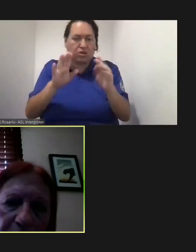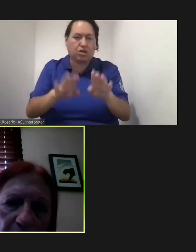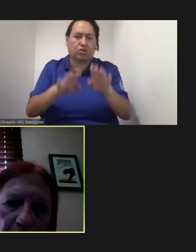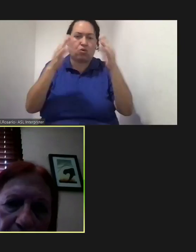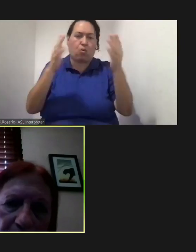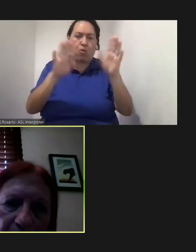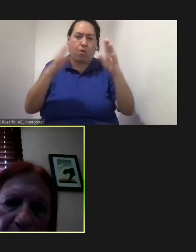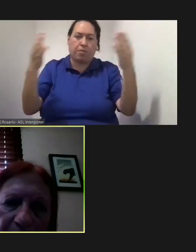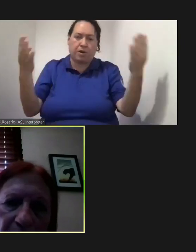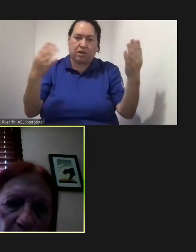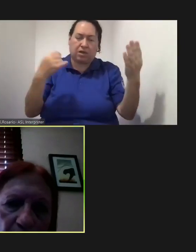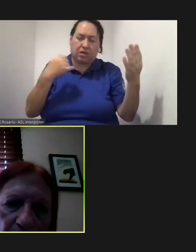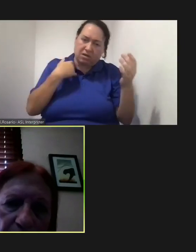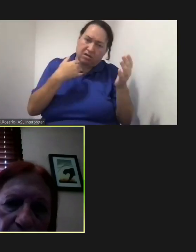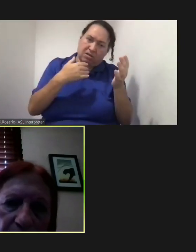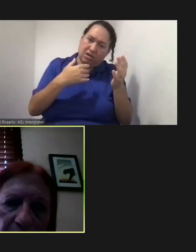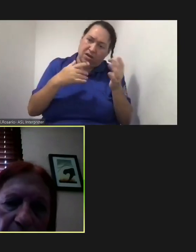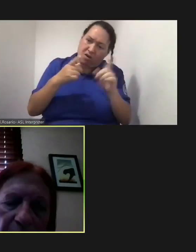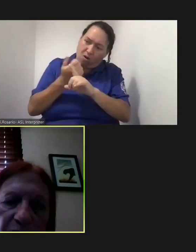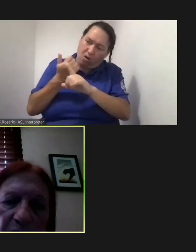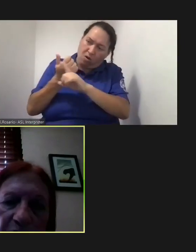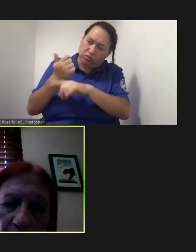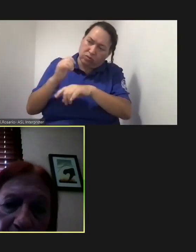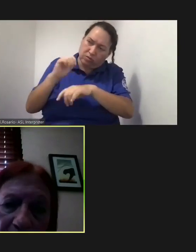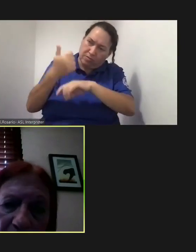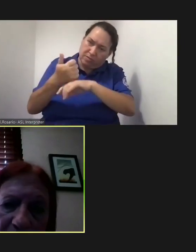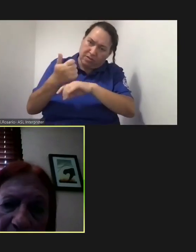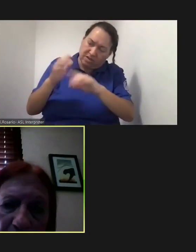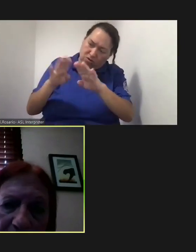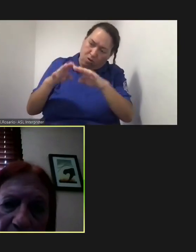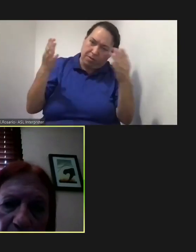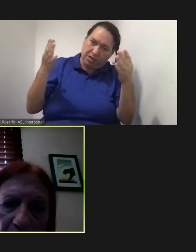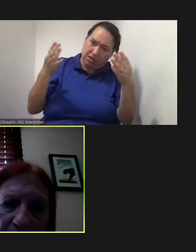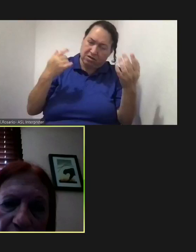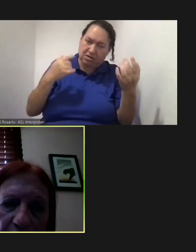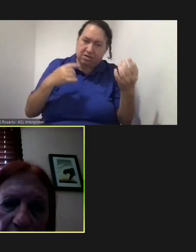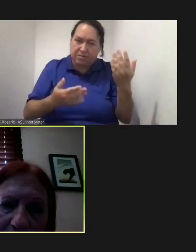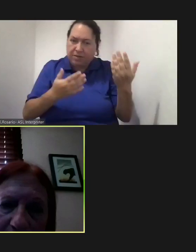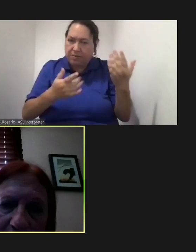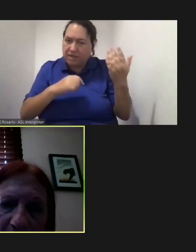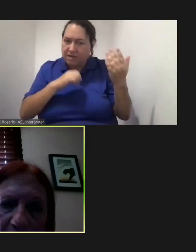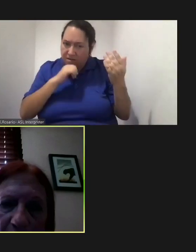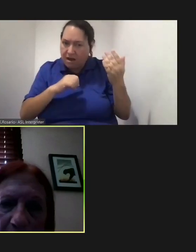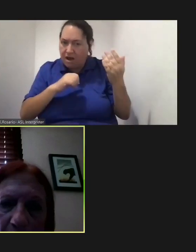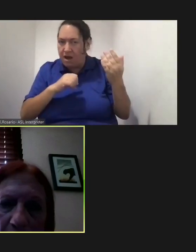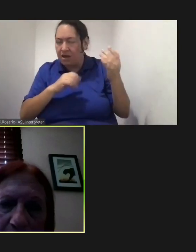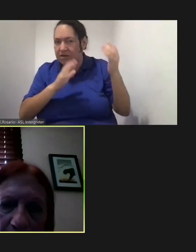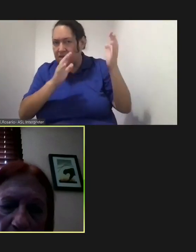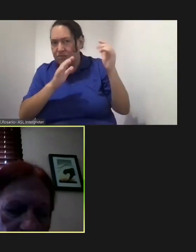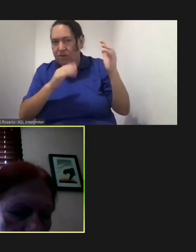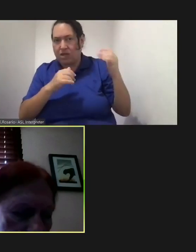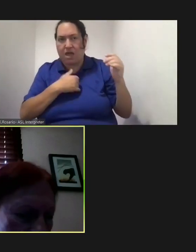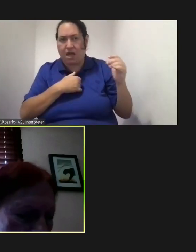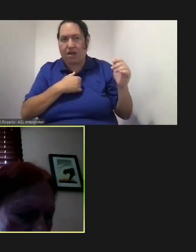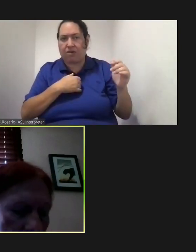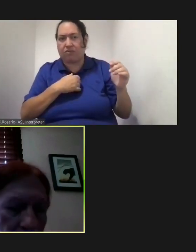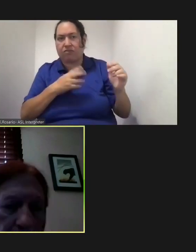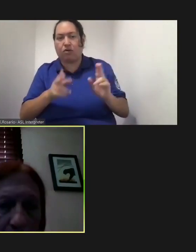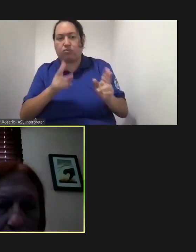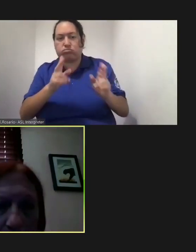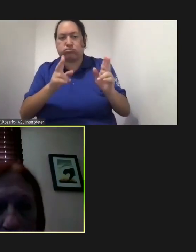and reopening themselves, even though we don't expect a rush of tourists on May 1.